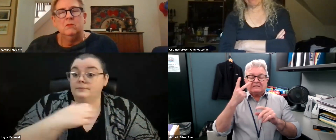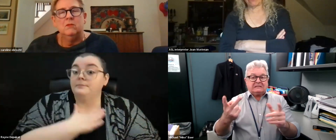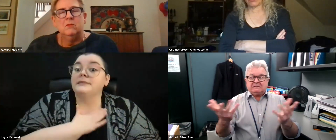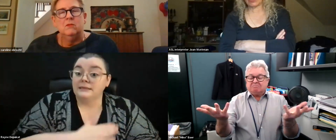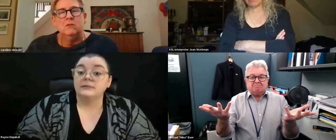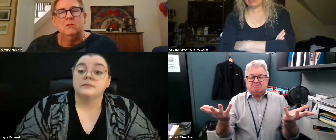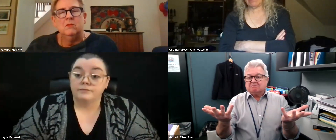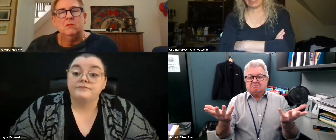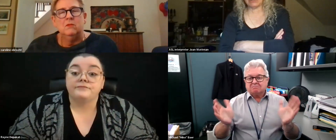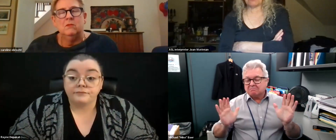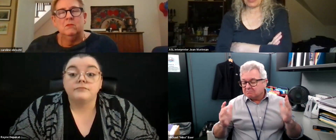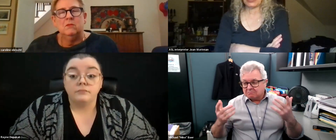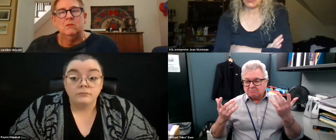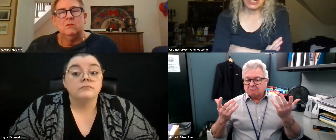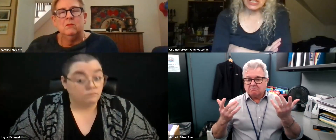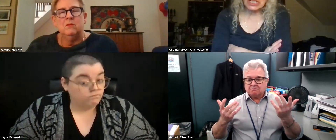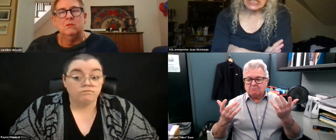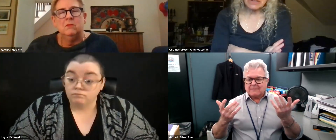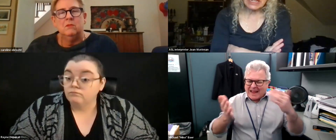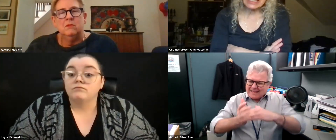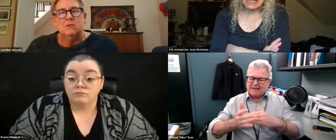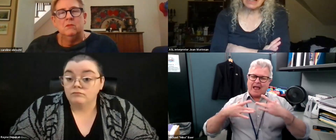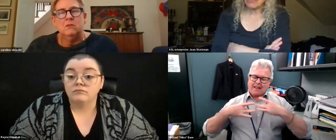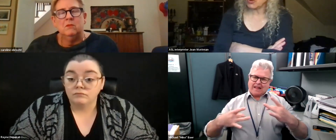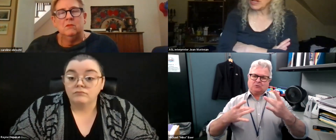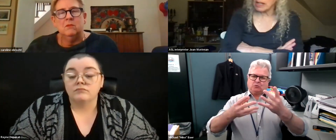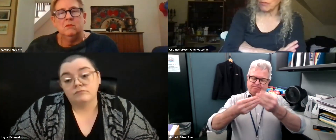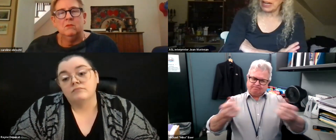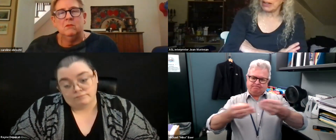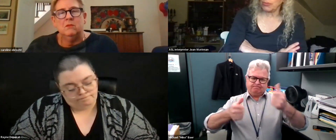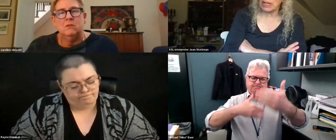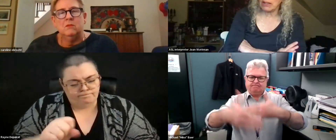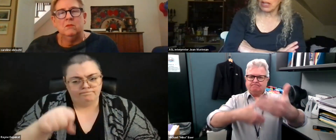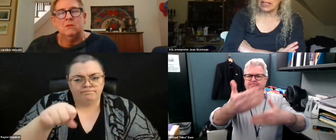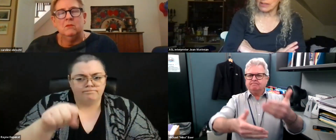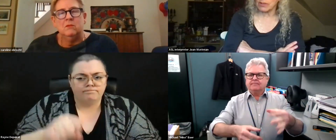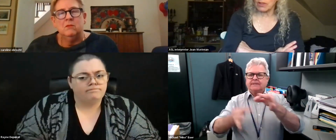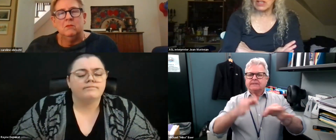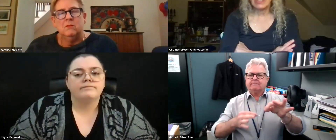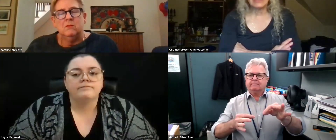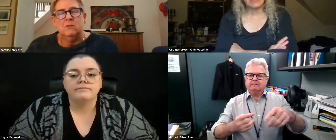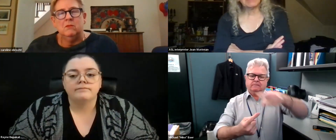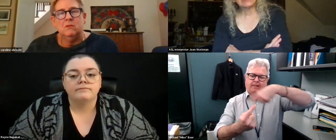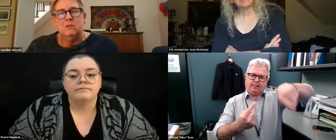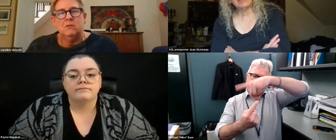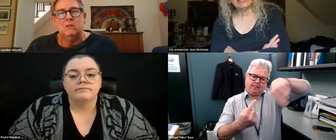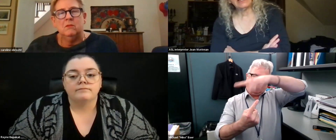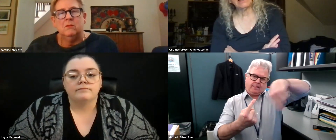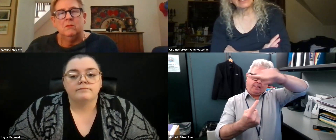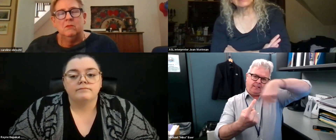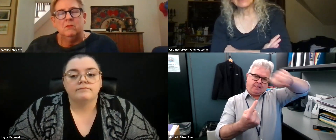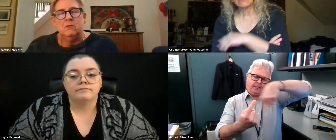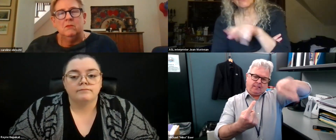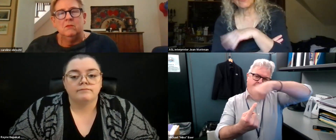meeting just to be kind of a fly on the wall. Mike is saying, you're welcome, Rain. Yes. And that might help